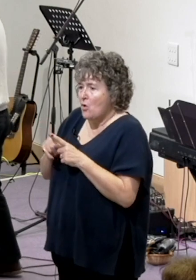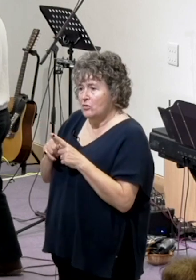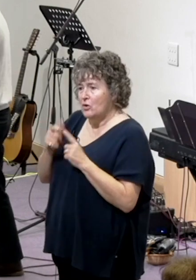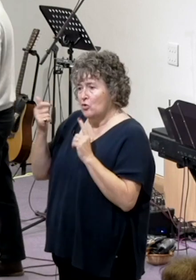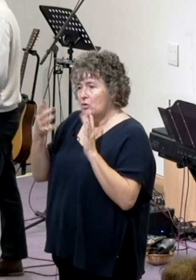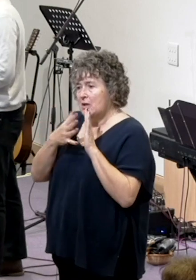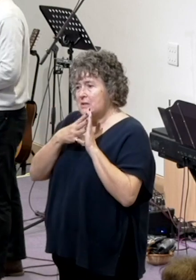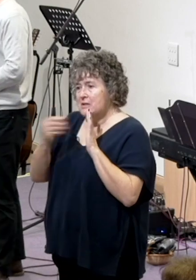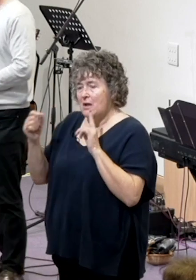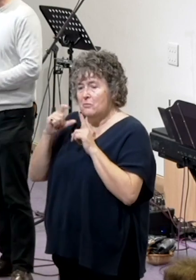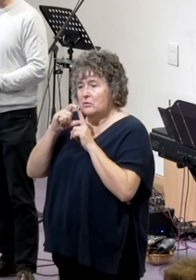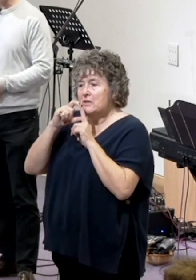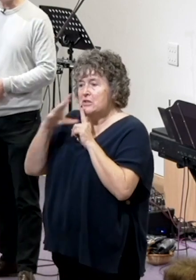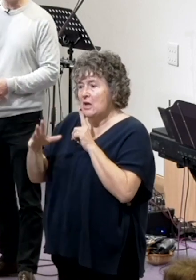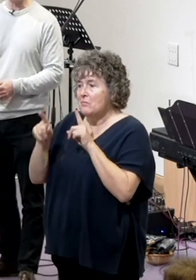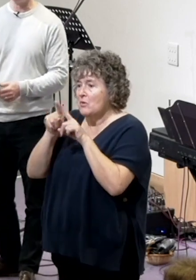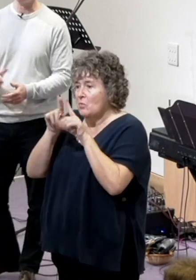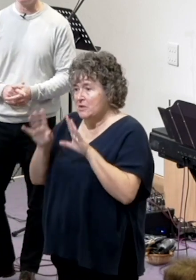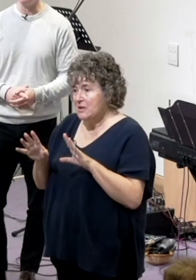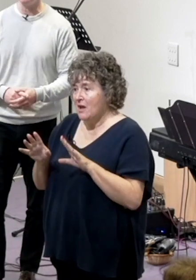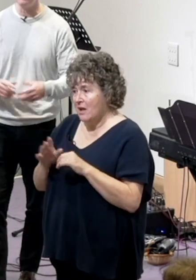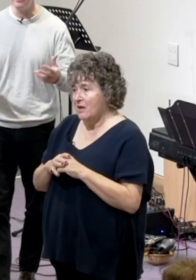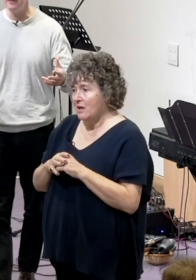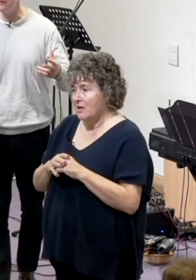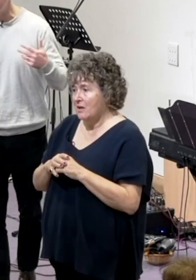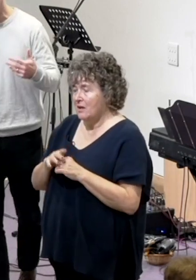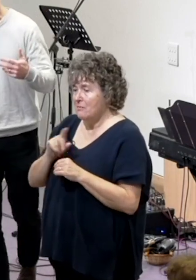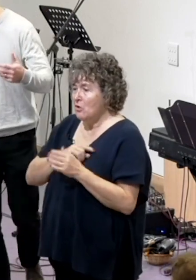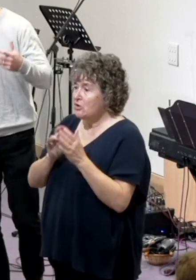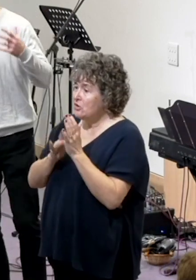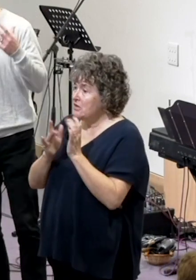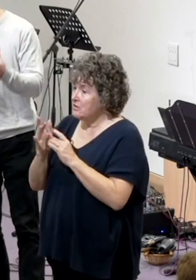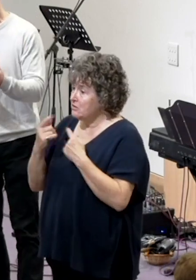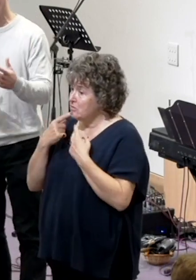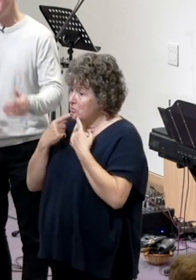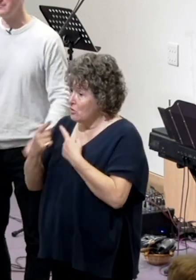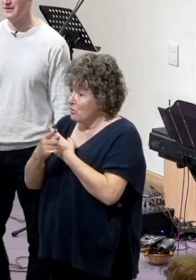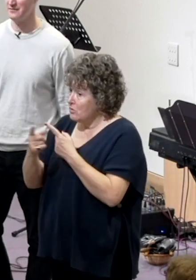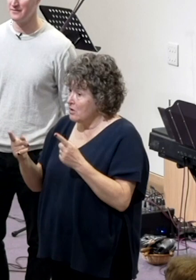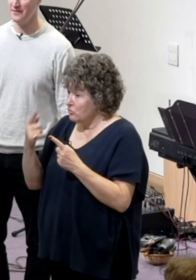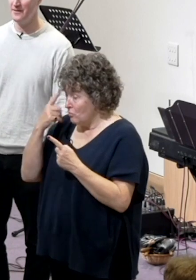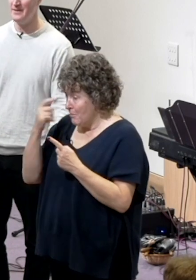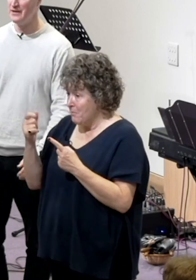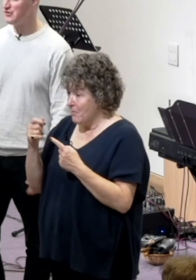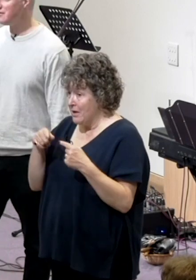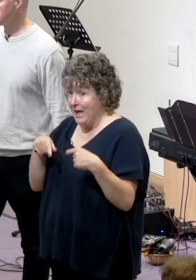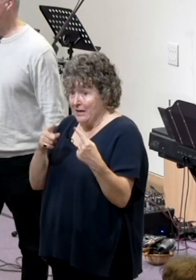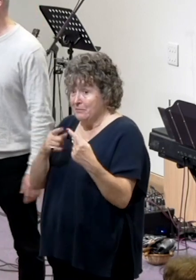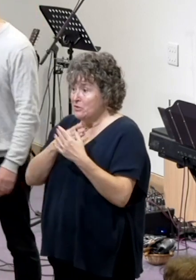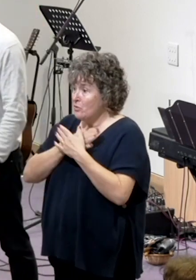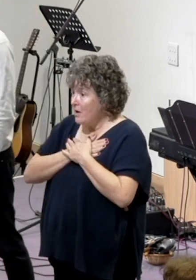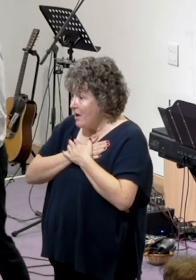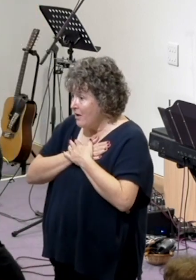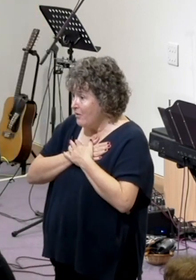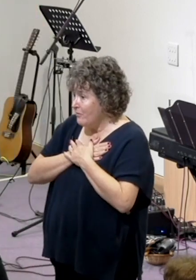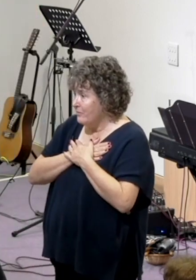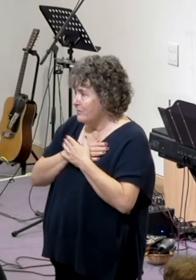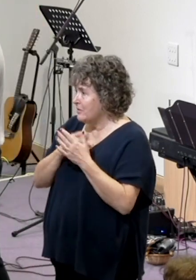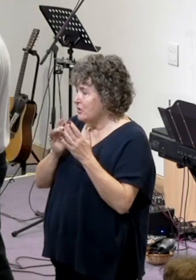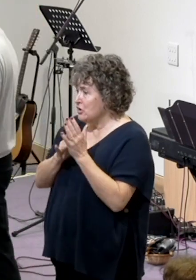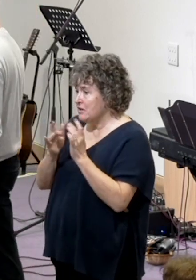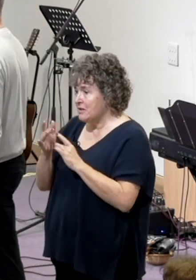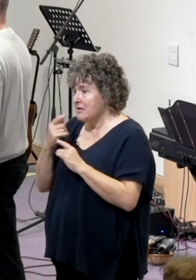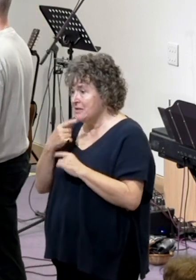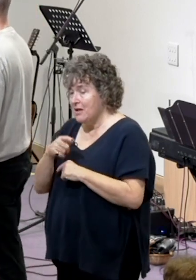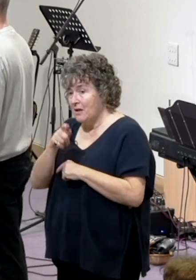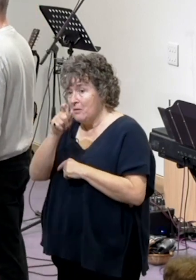what discipleship and following Jesus looks like. Because Jesus told us we should love our enemies. Jesus said we should bless those